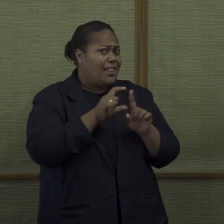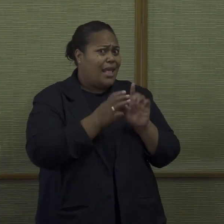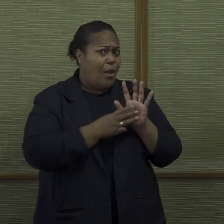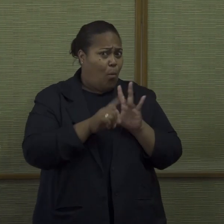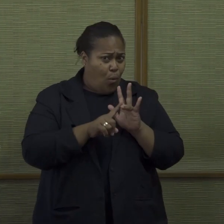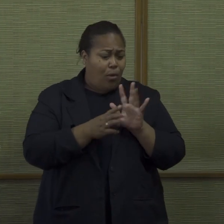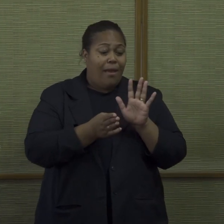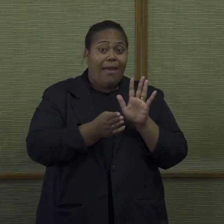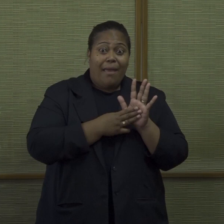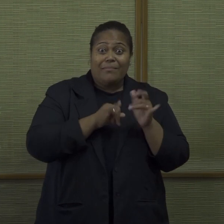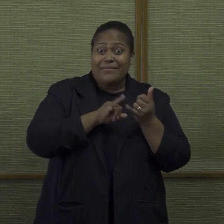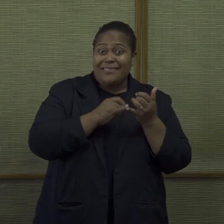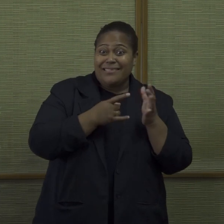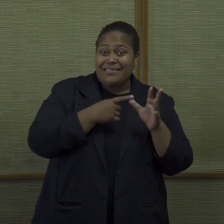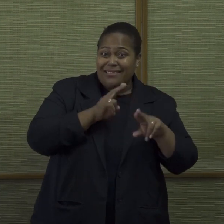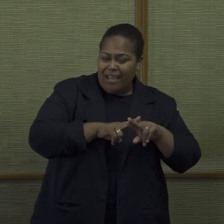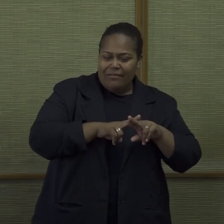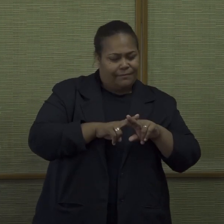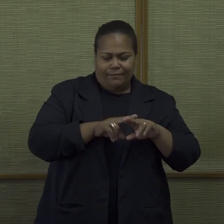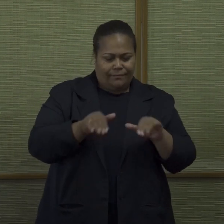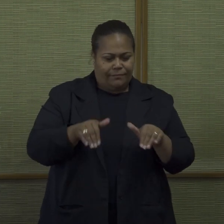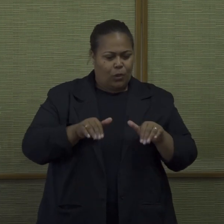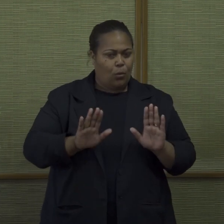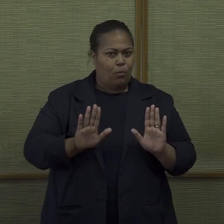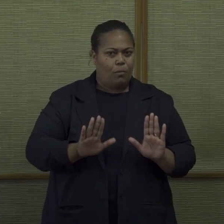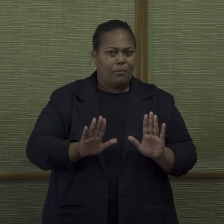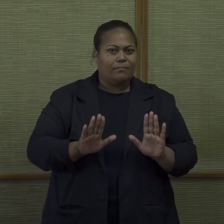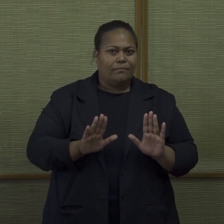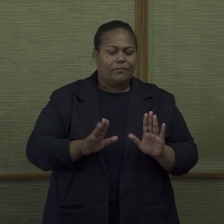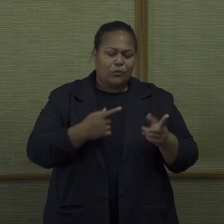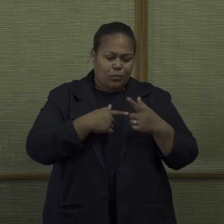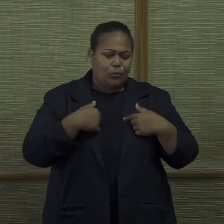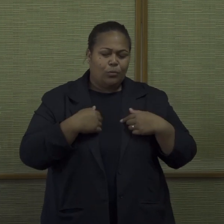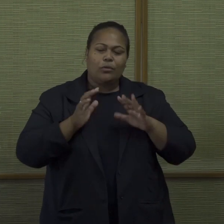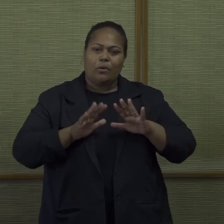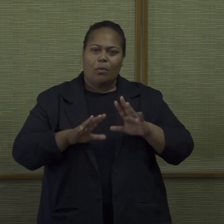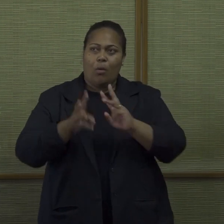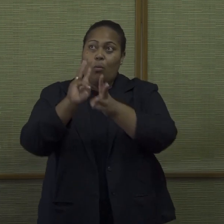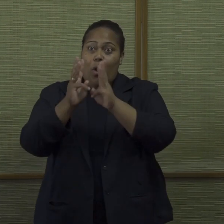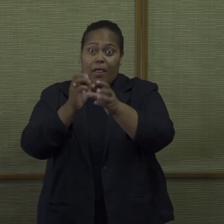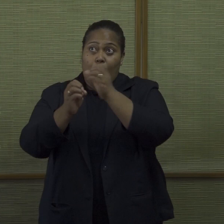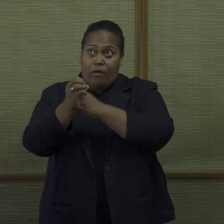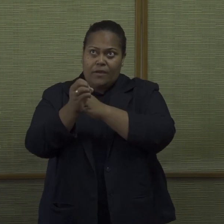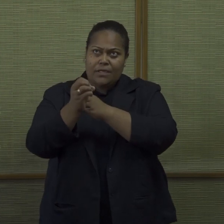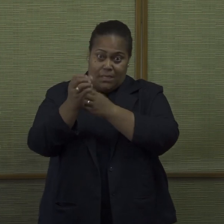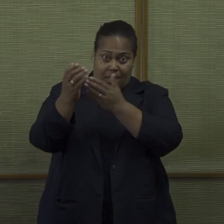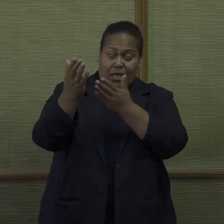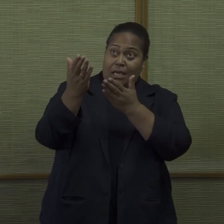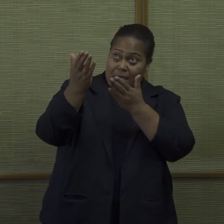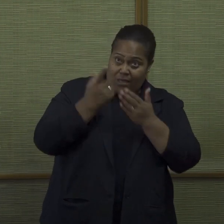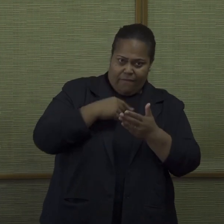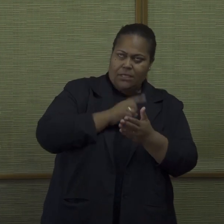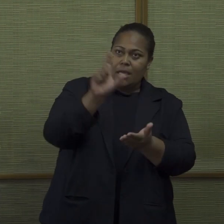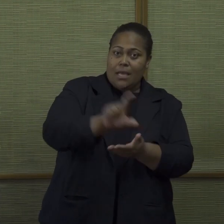unless the Met Office gives that clearance. We are waiting for the Fiji Met Office to give their cancellation of all strong